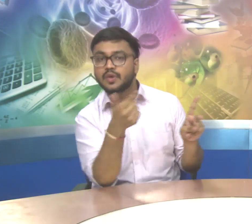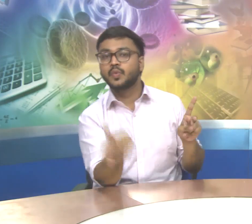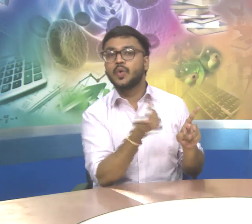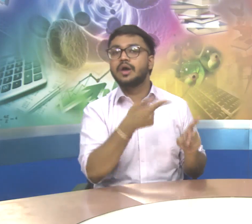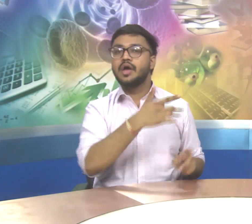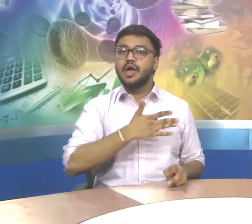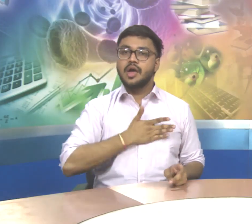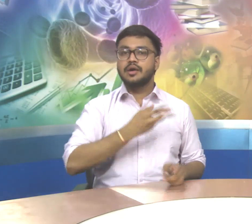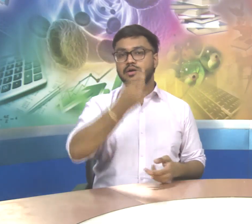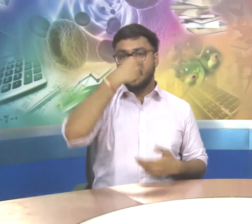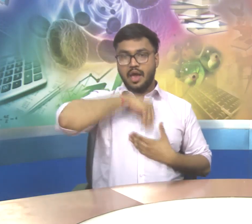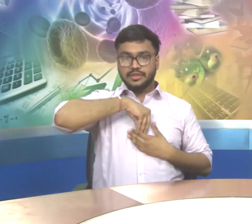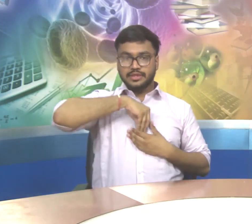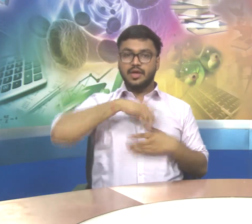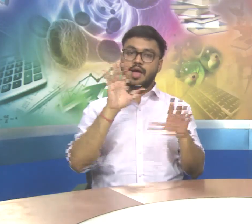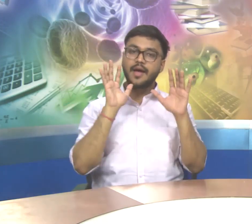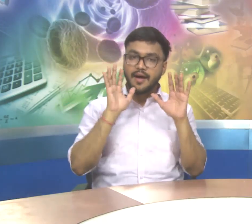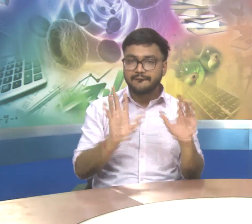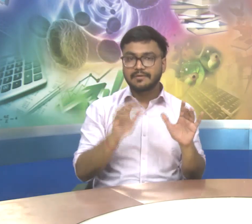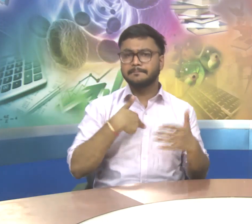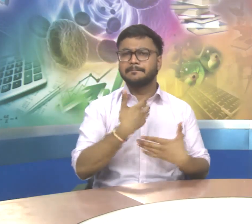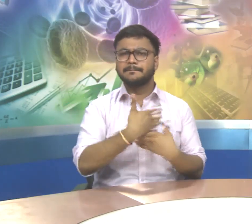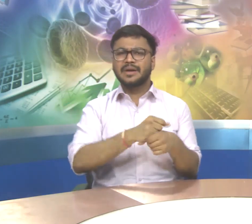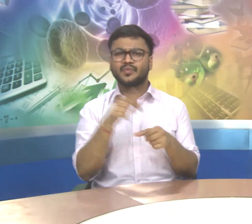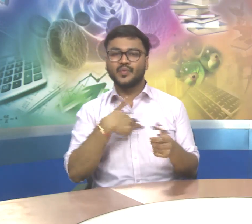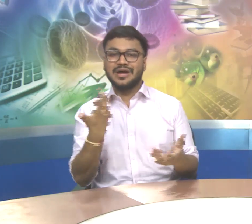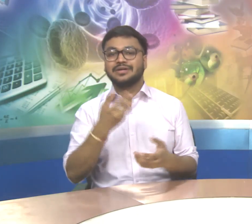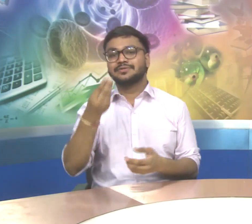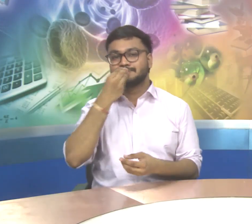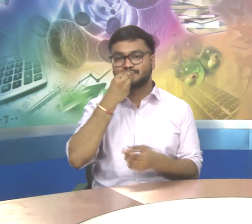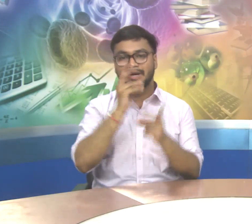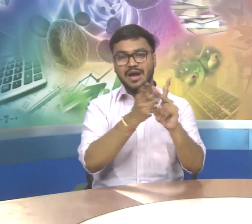They help make medicines like antibiotics.